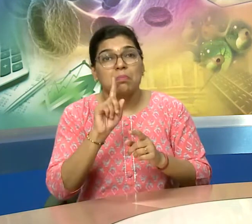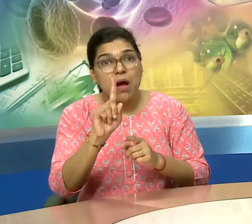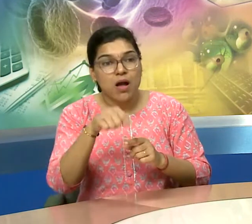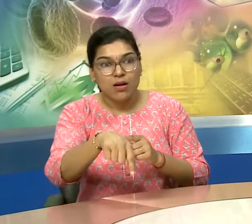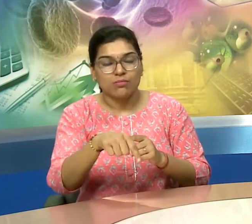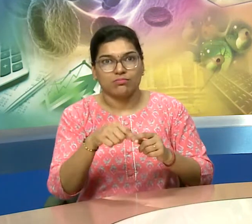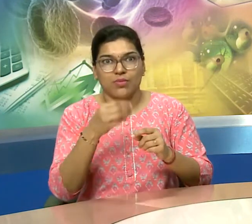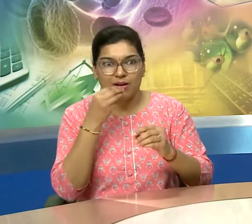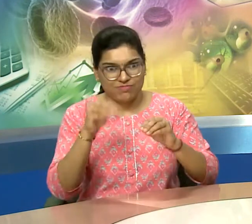and